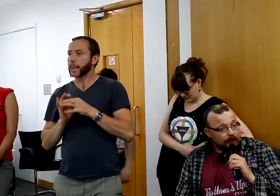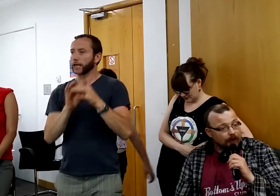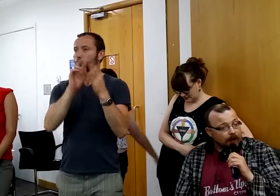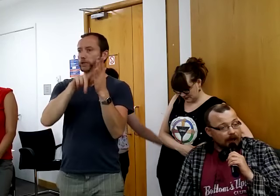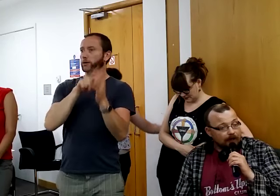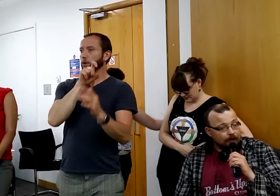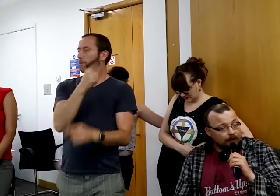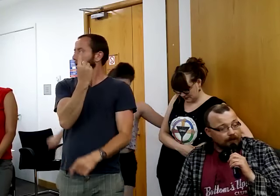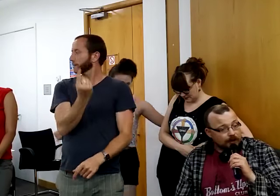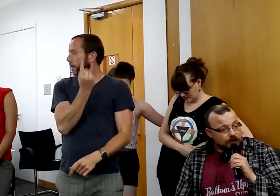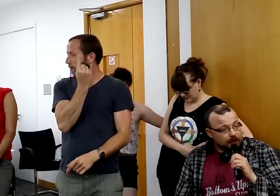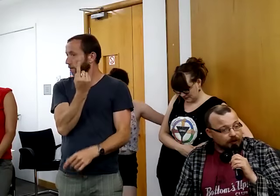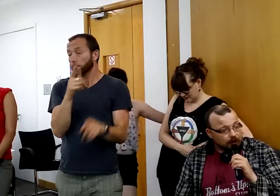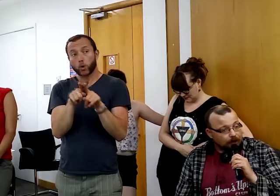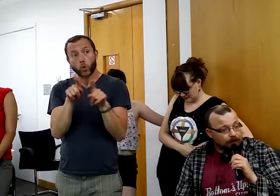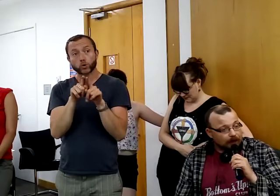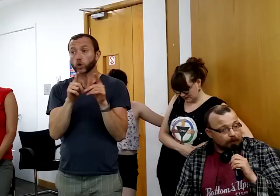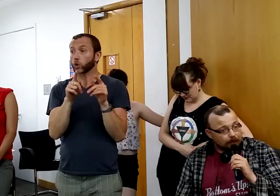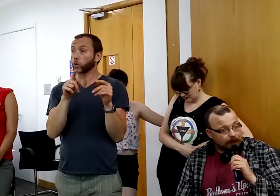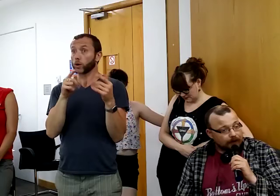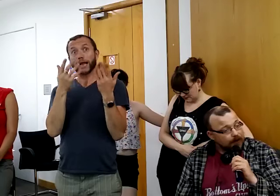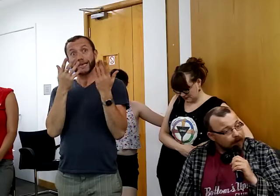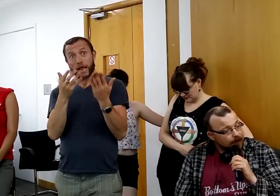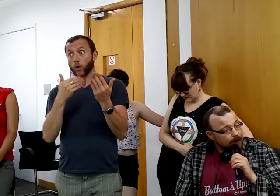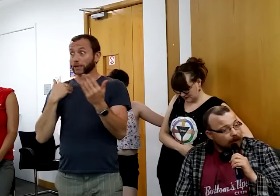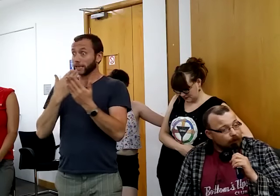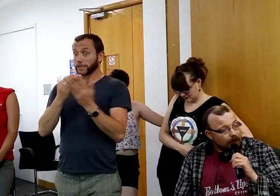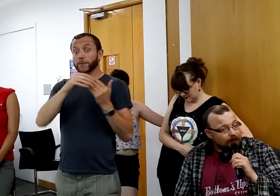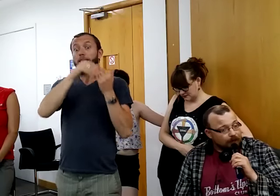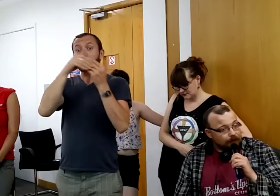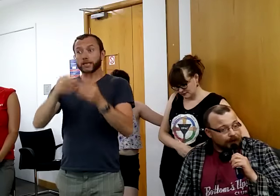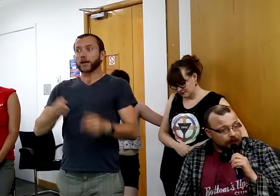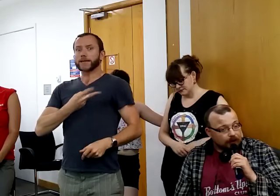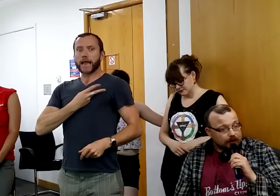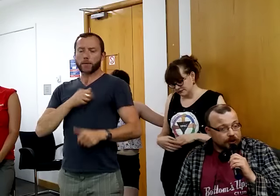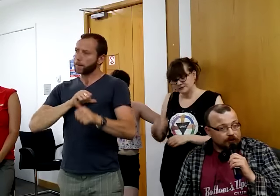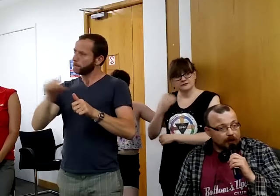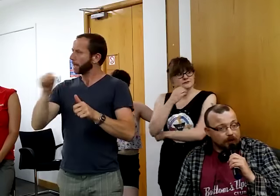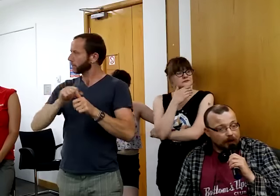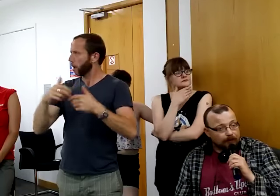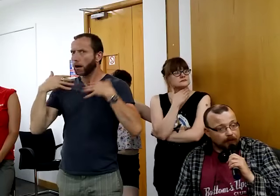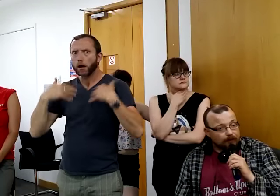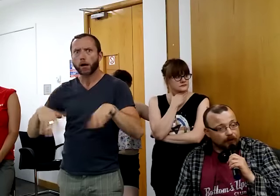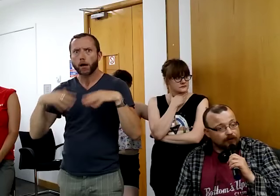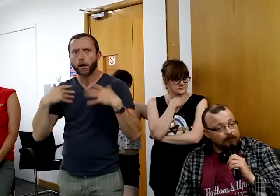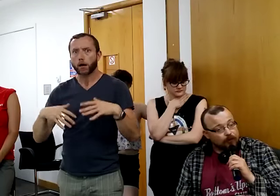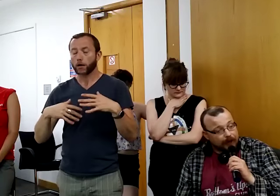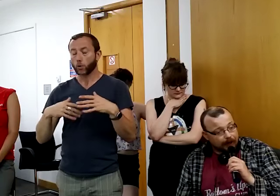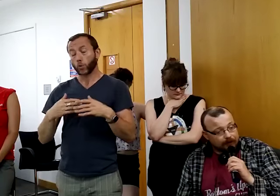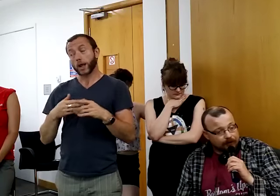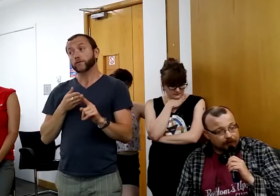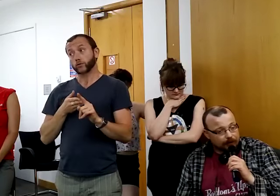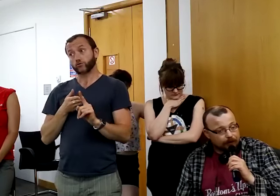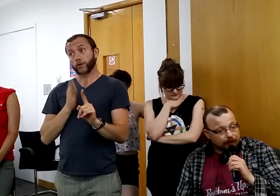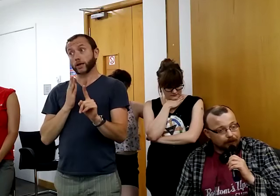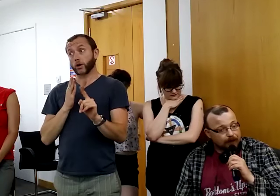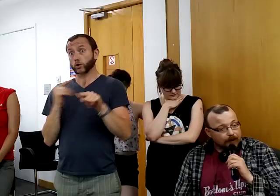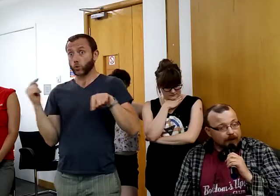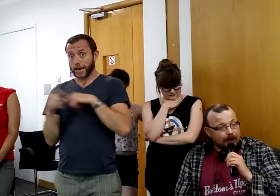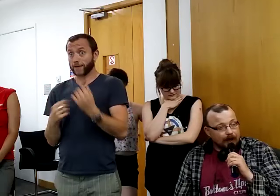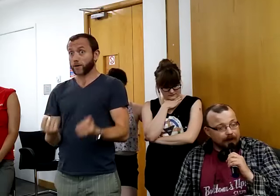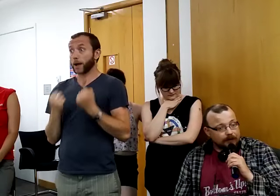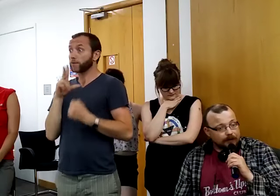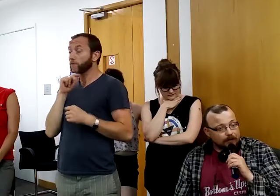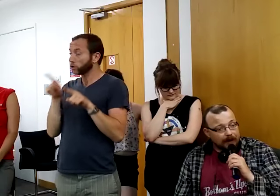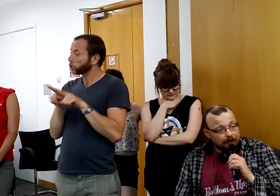where Jeremy has been positioned at the top of the Labour Party. Yeah, and we have to recognise just how powerful a voice that we are as disabled